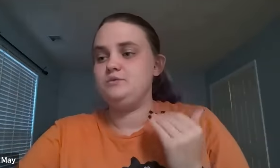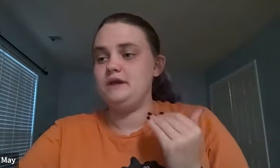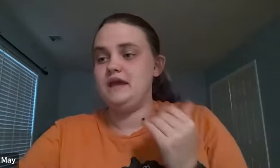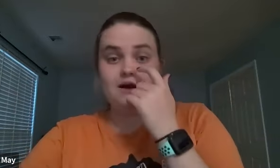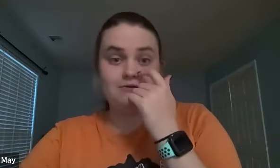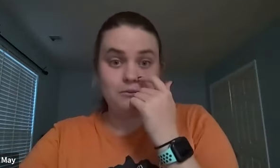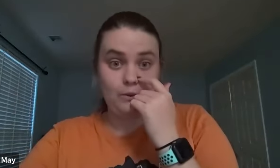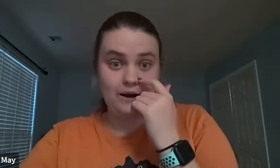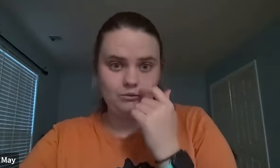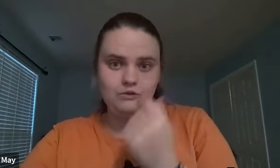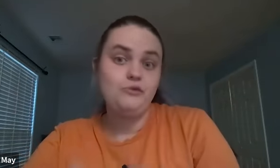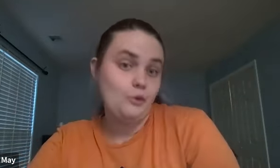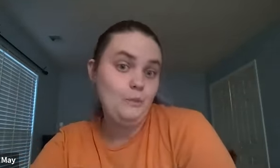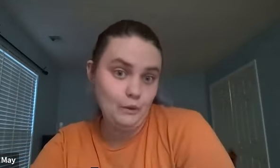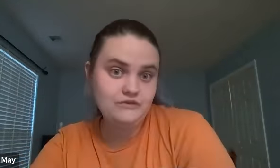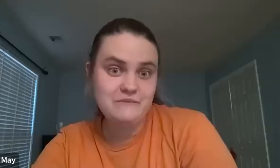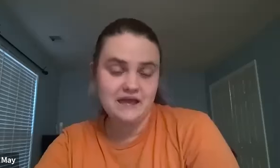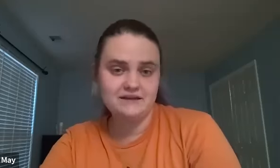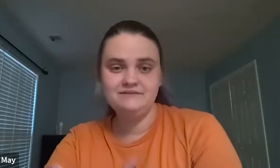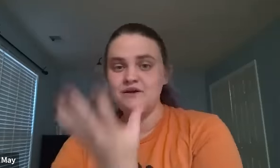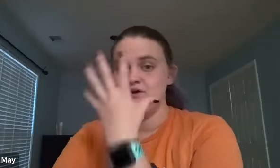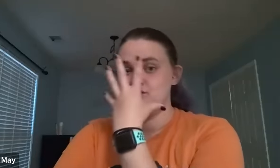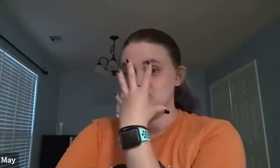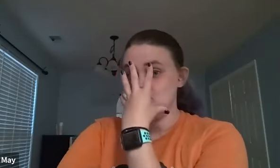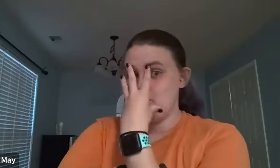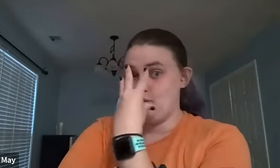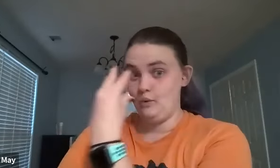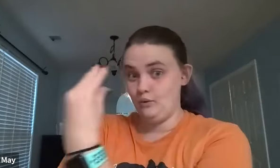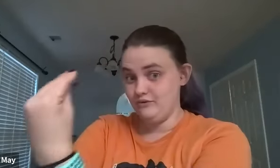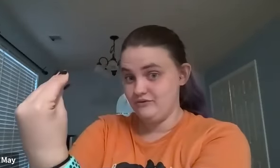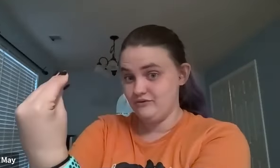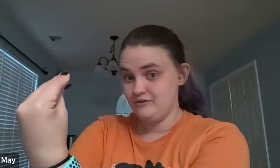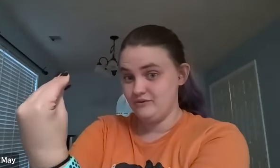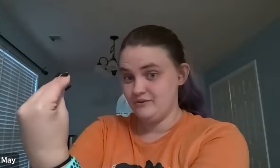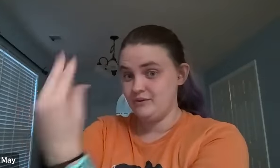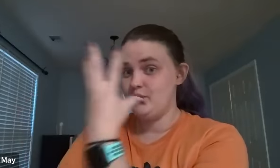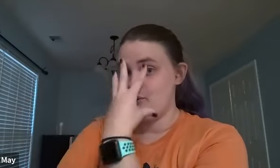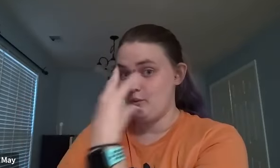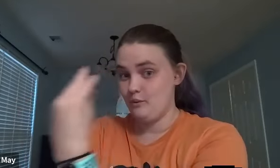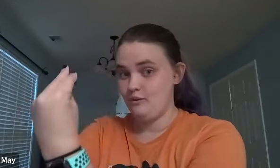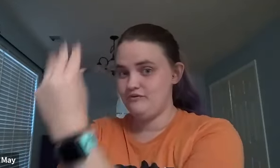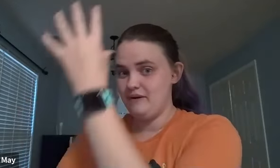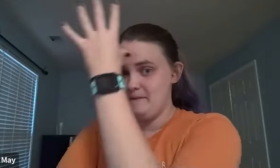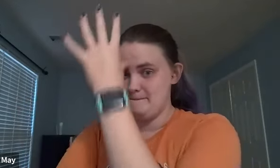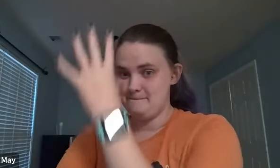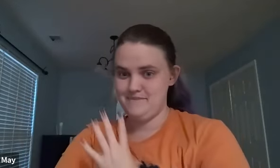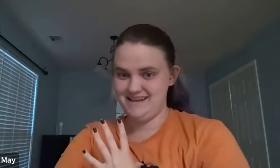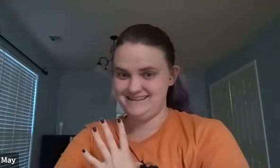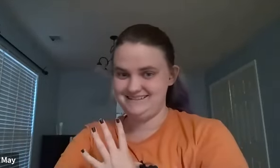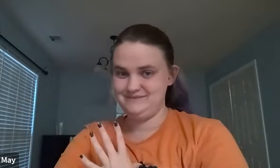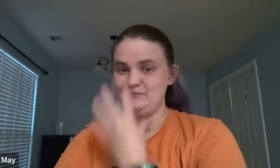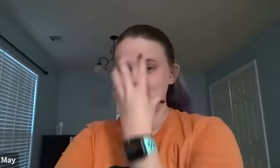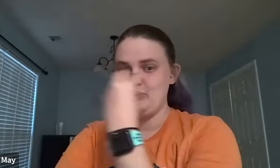we have werewolf or wolfman. So wolf, wolf, man,